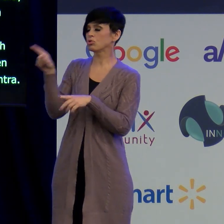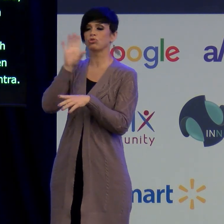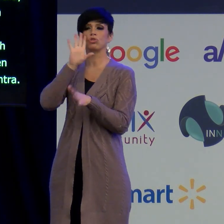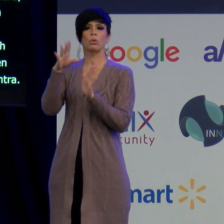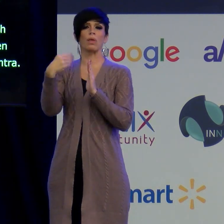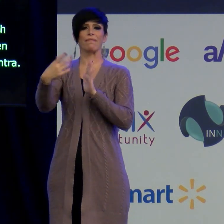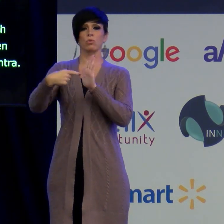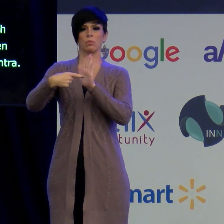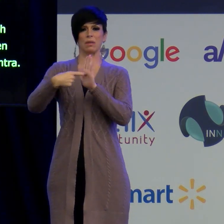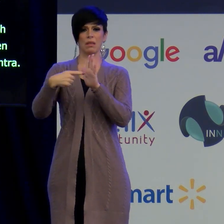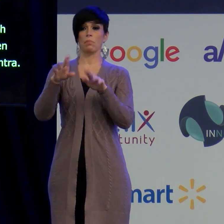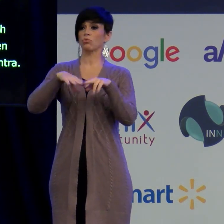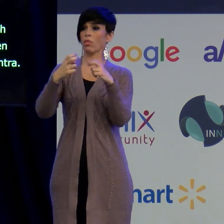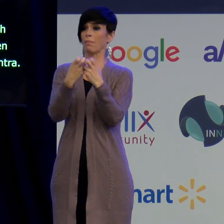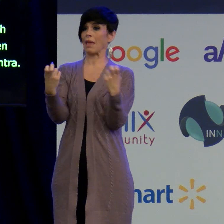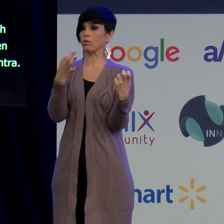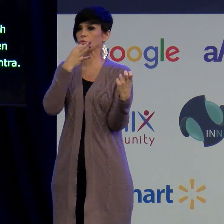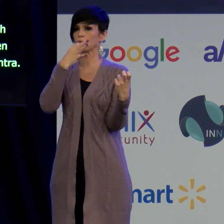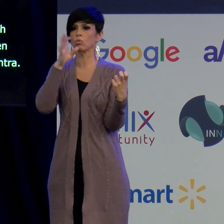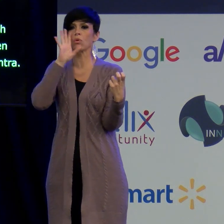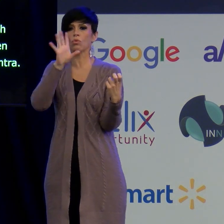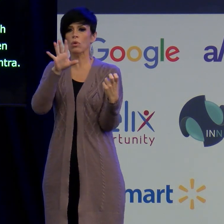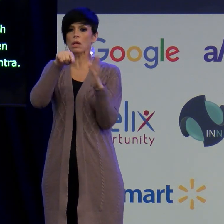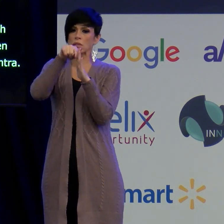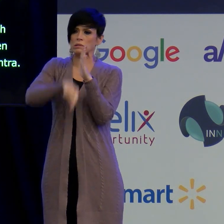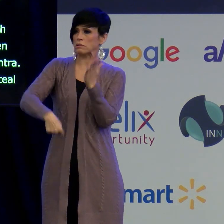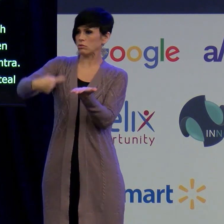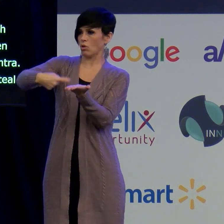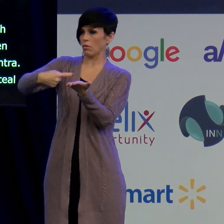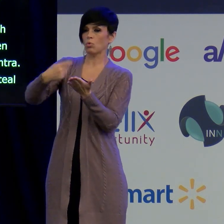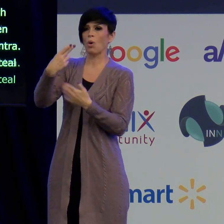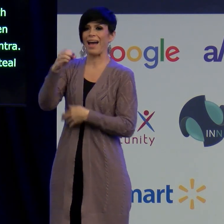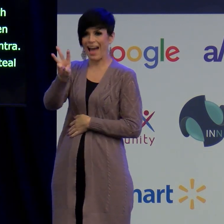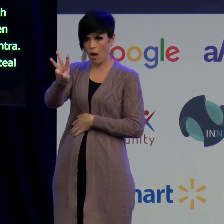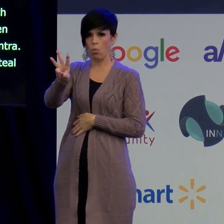in the panel shortly that really talk to how.